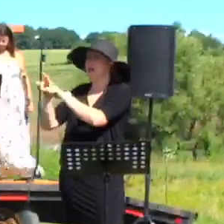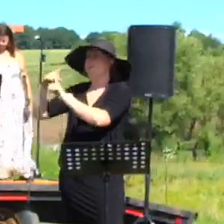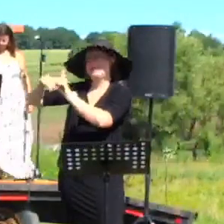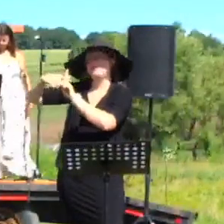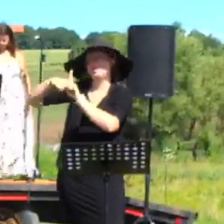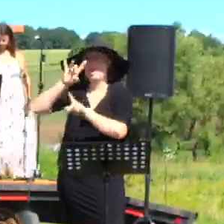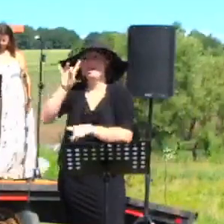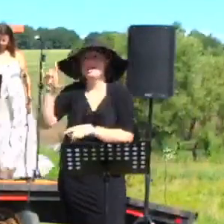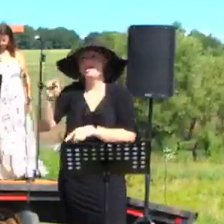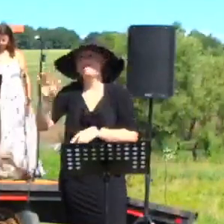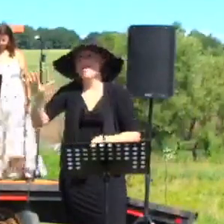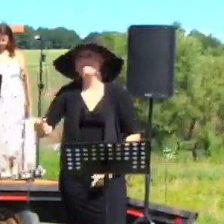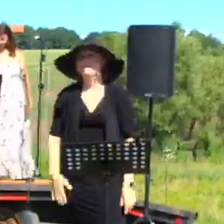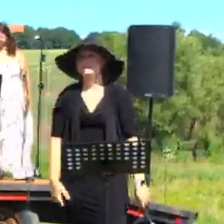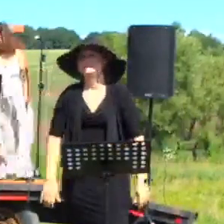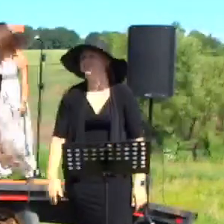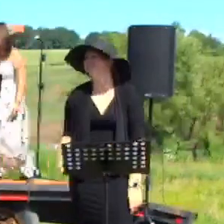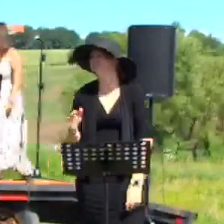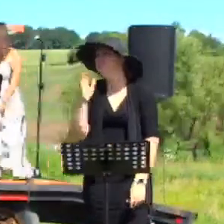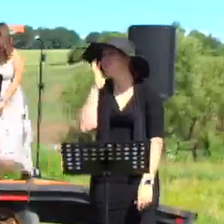88.5.